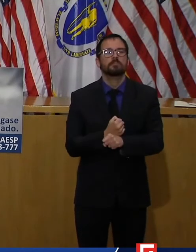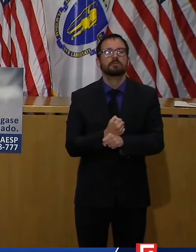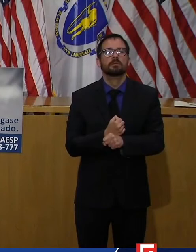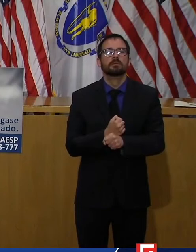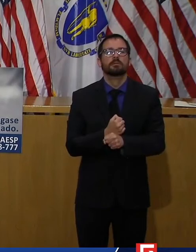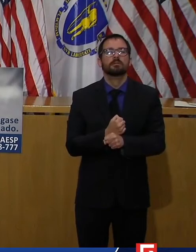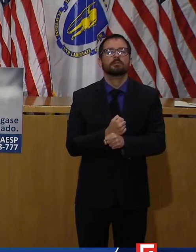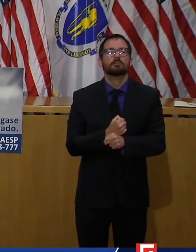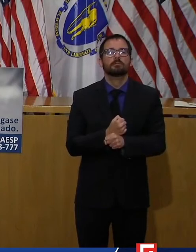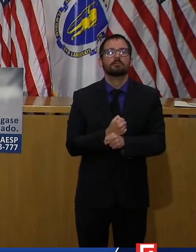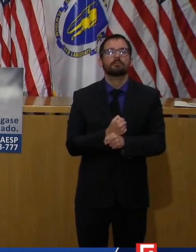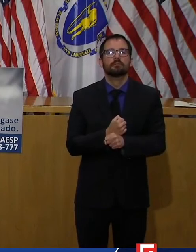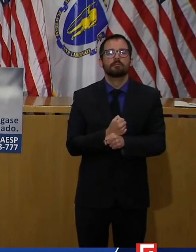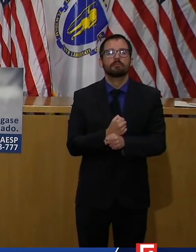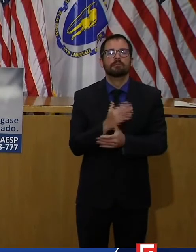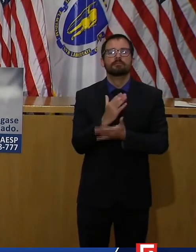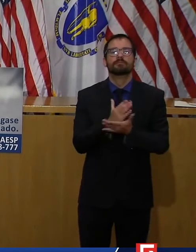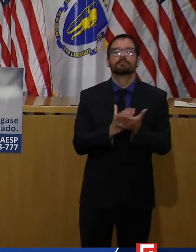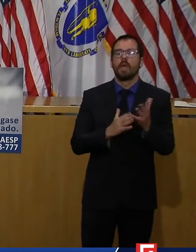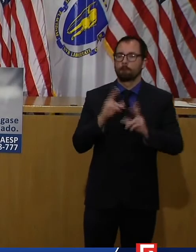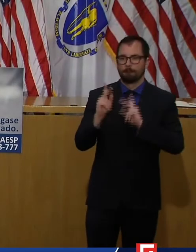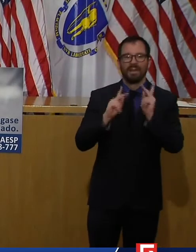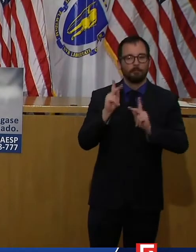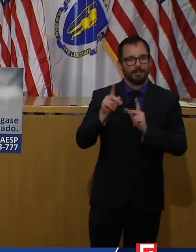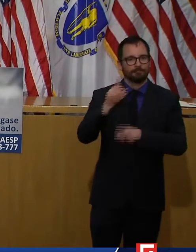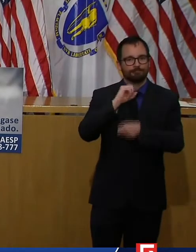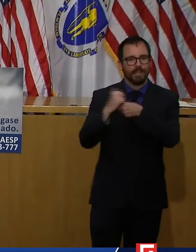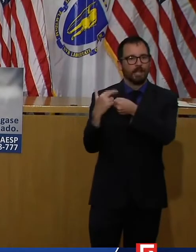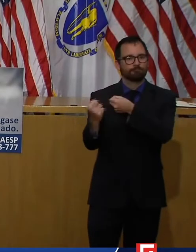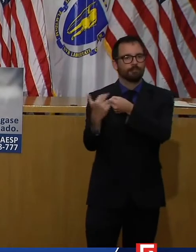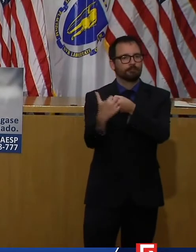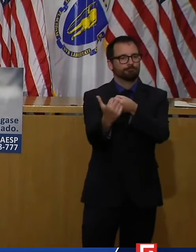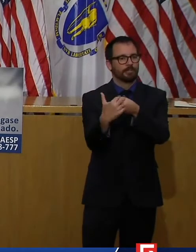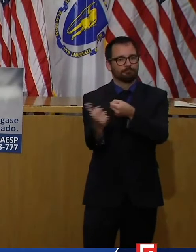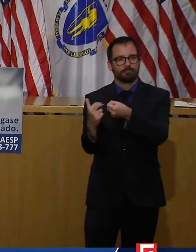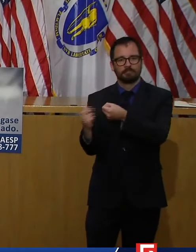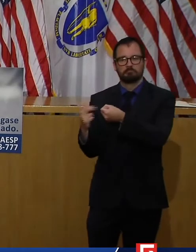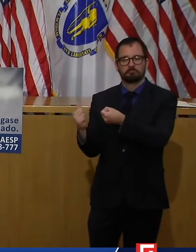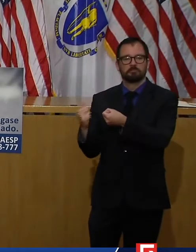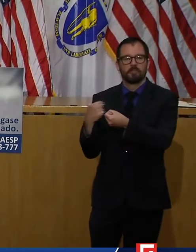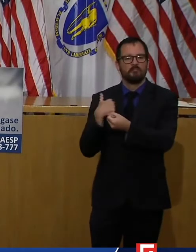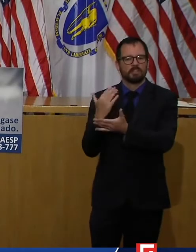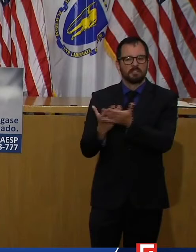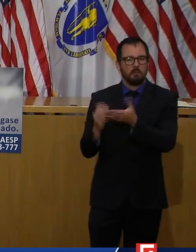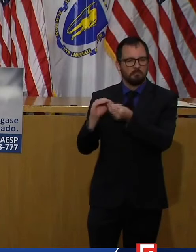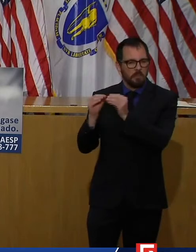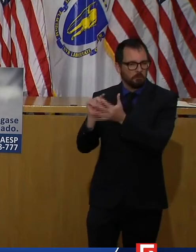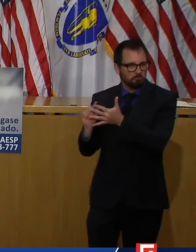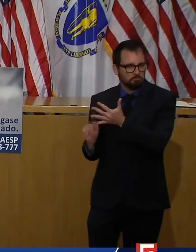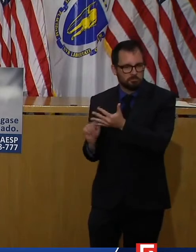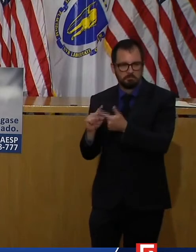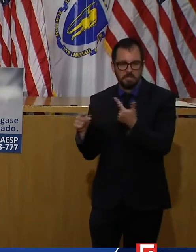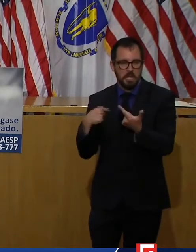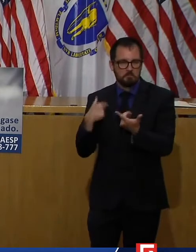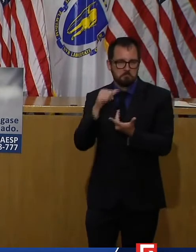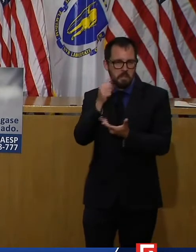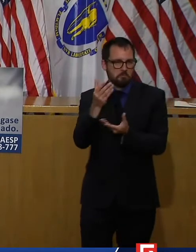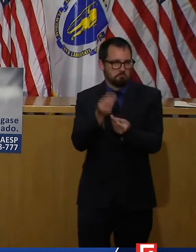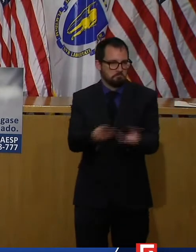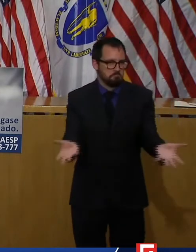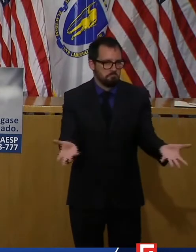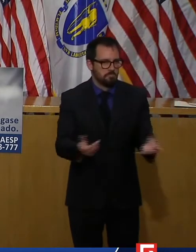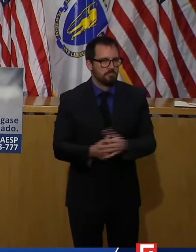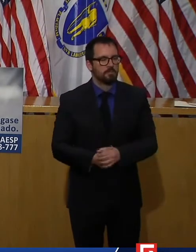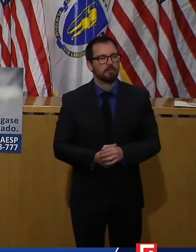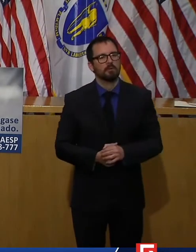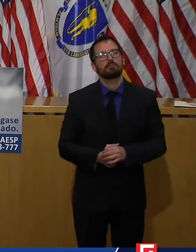And in terms of technical speed bumps, just some of the database I am not